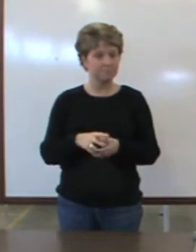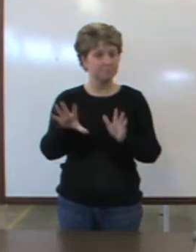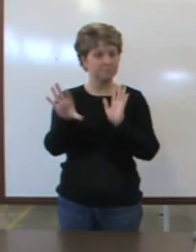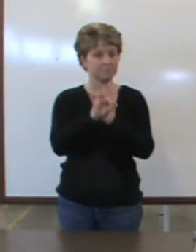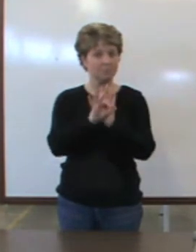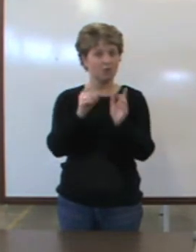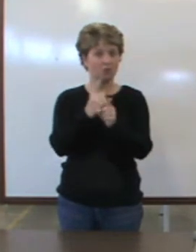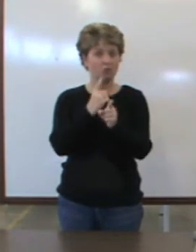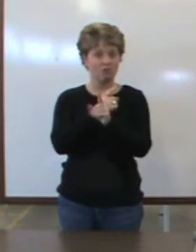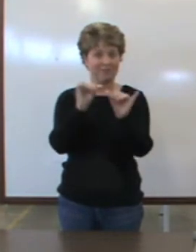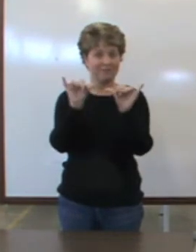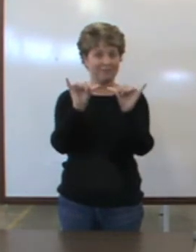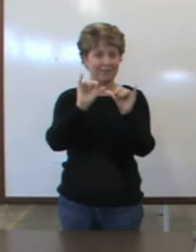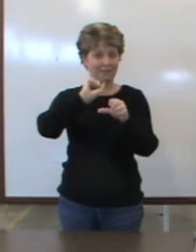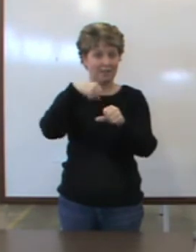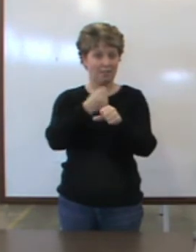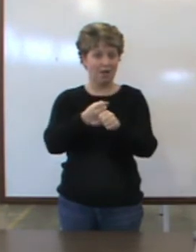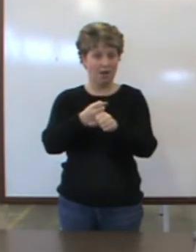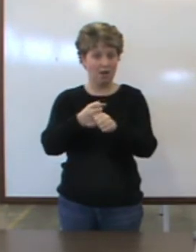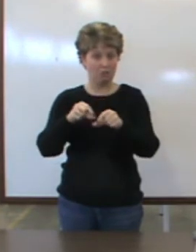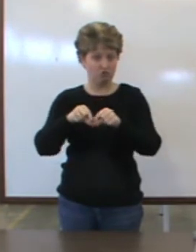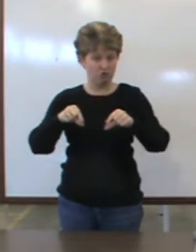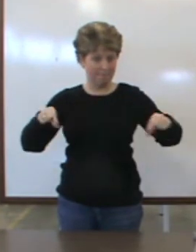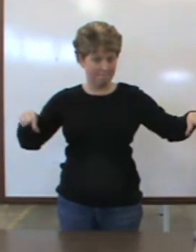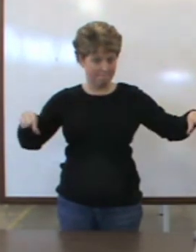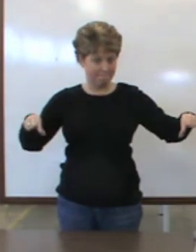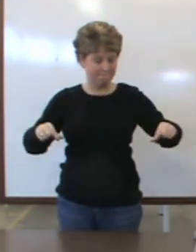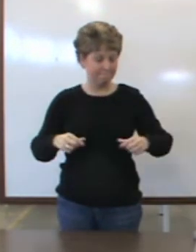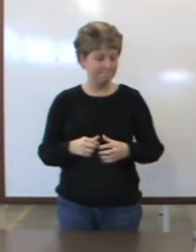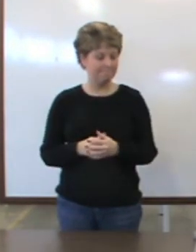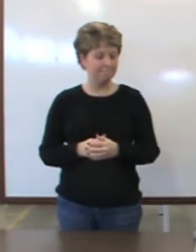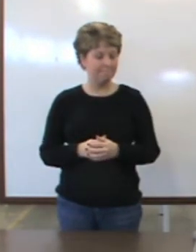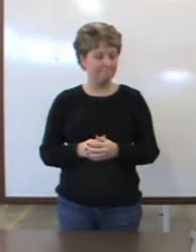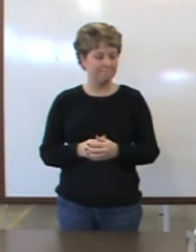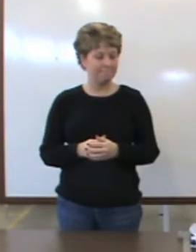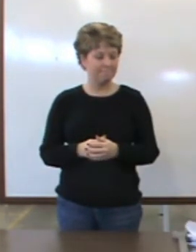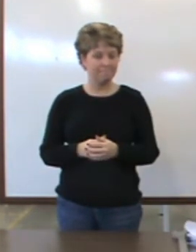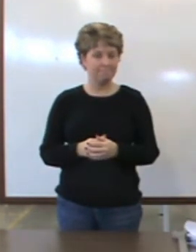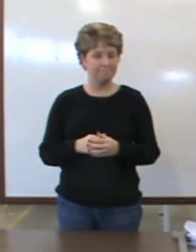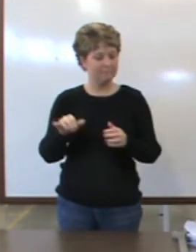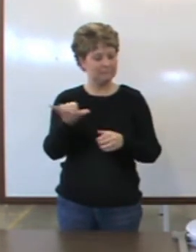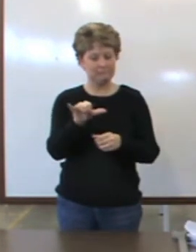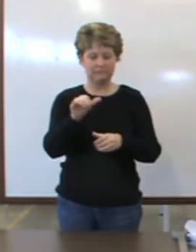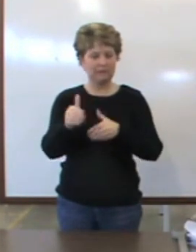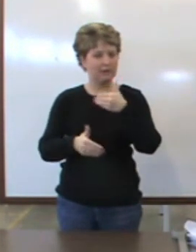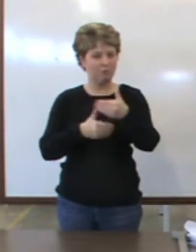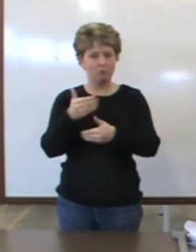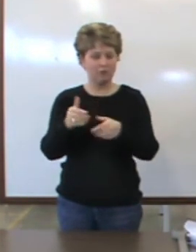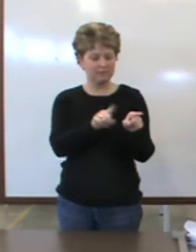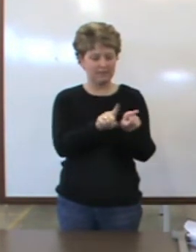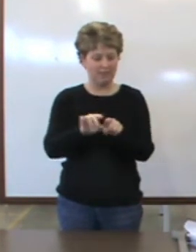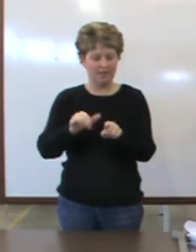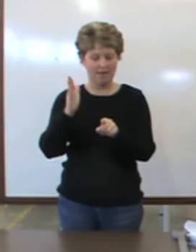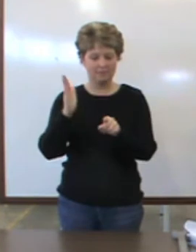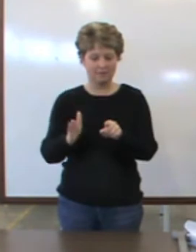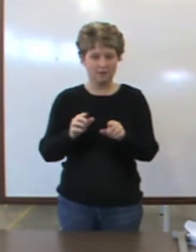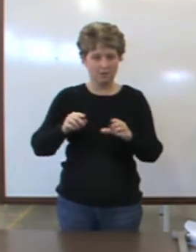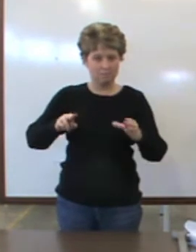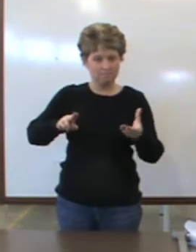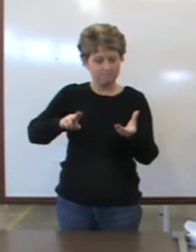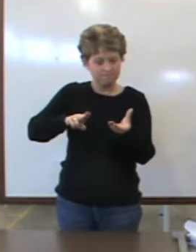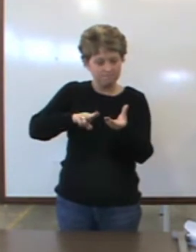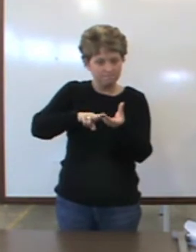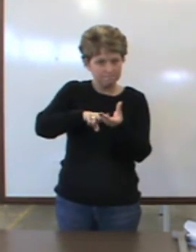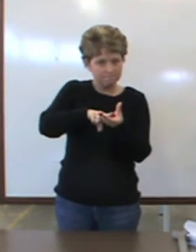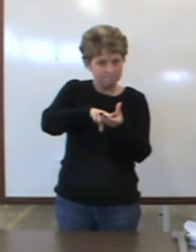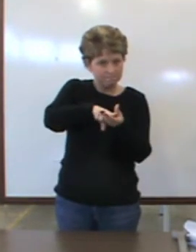Choose the correct size lock strip, and same process as on this side. You're just going to guide the strip